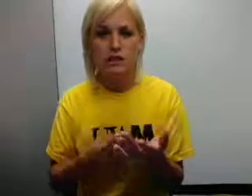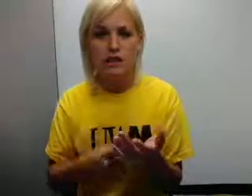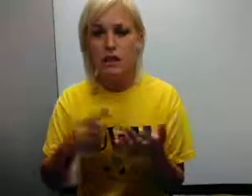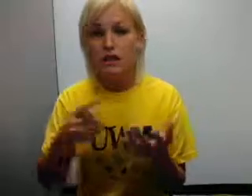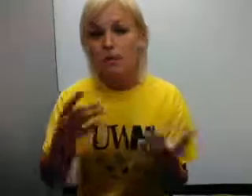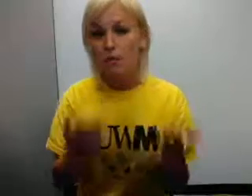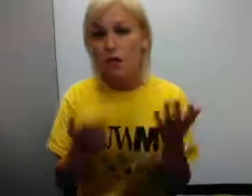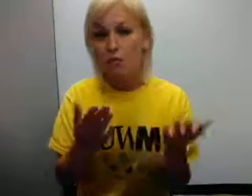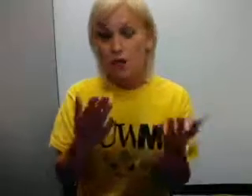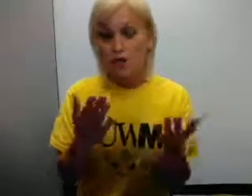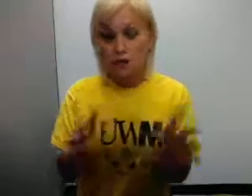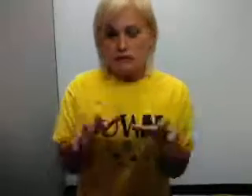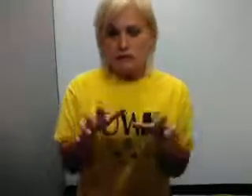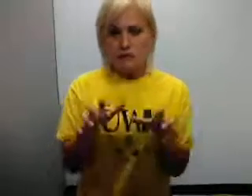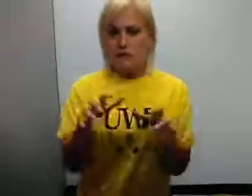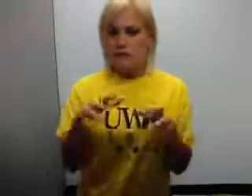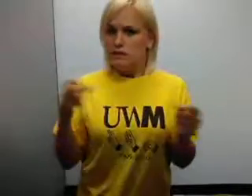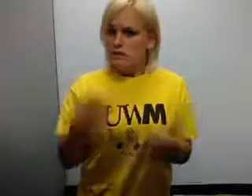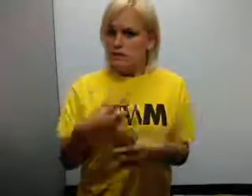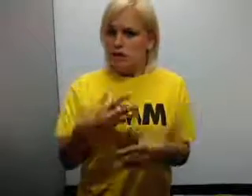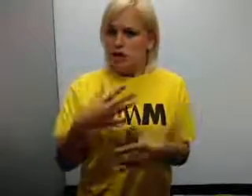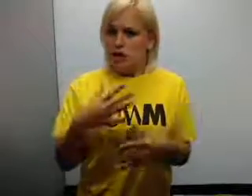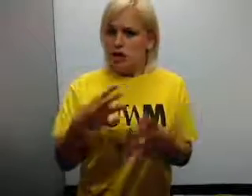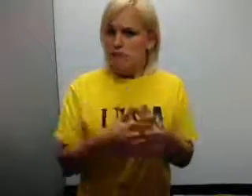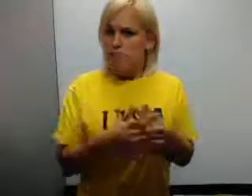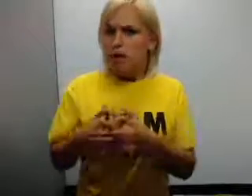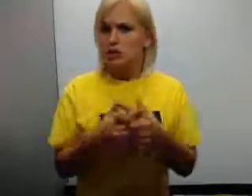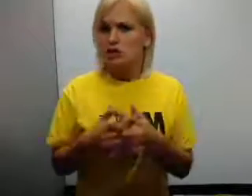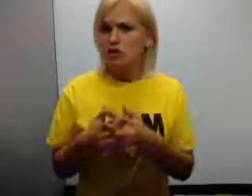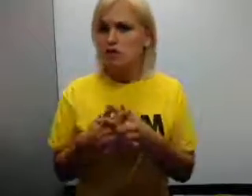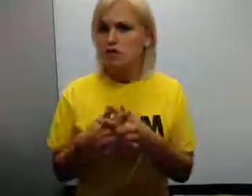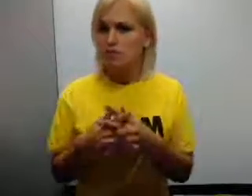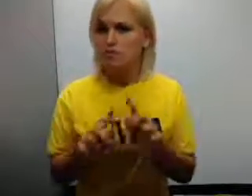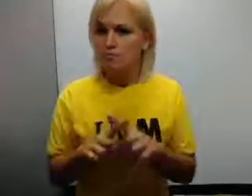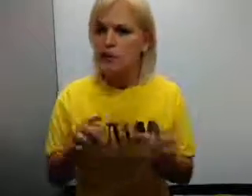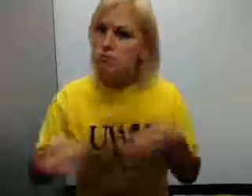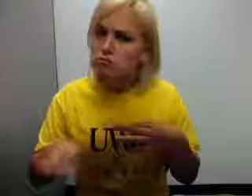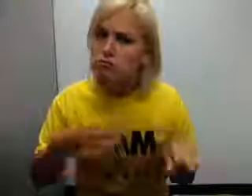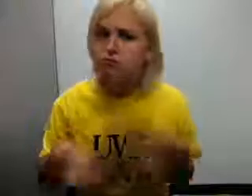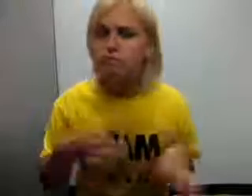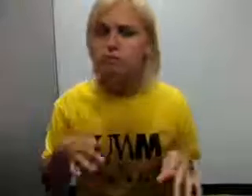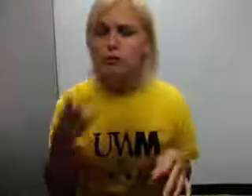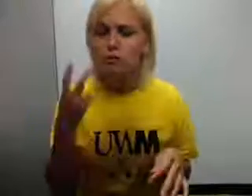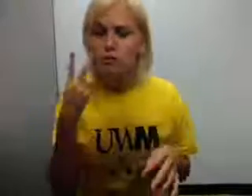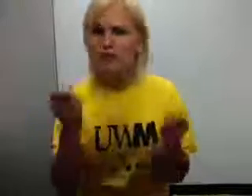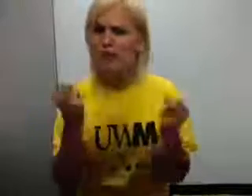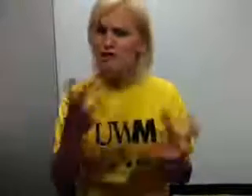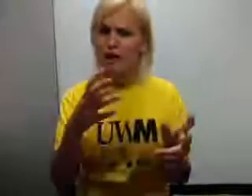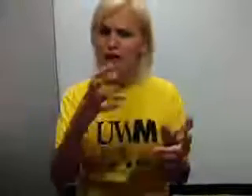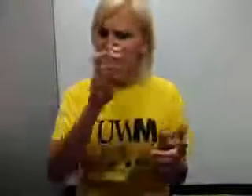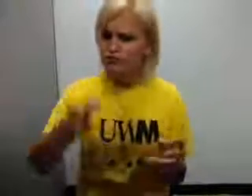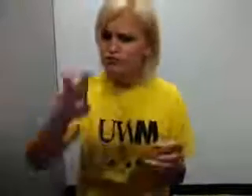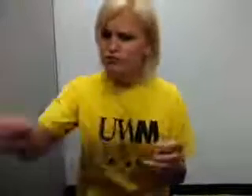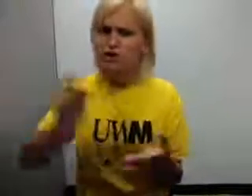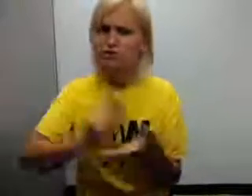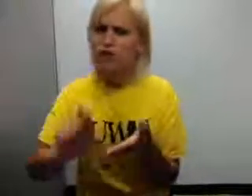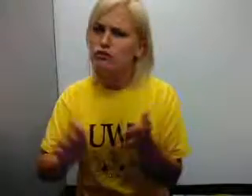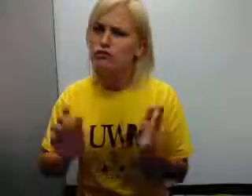American. We see something of the world through the seasoned traveled writers, and in this way we can compare